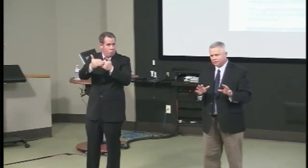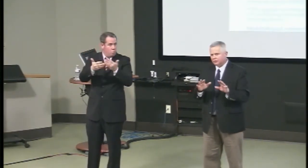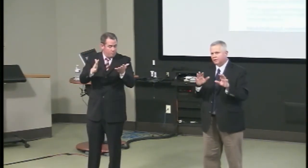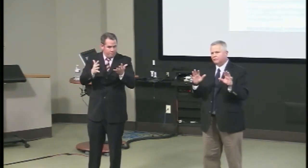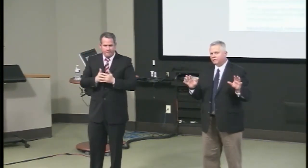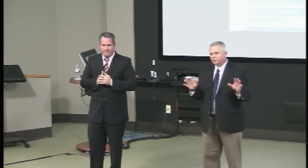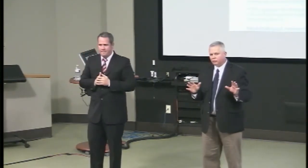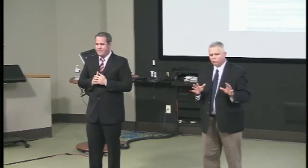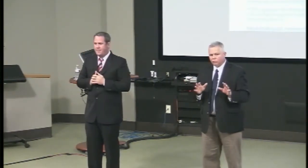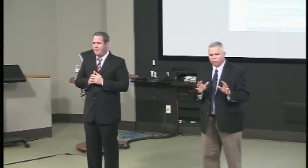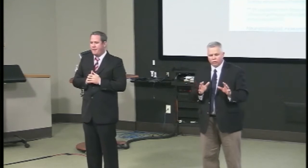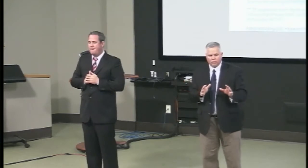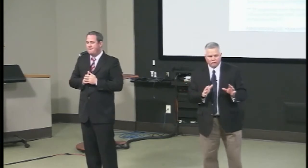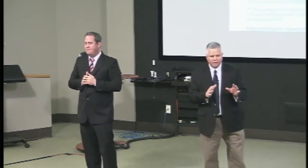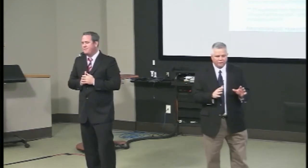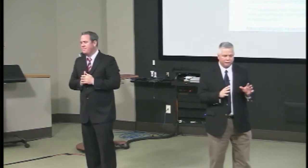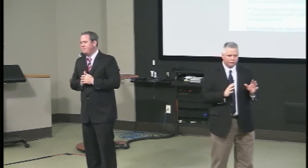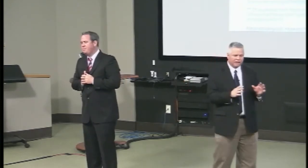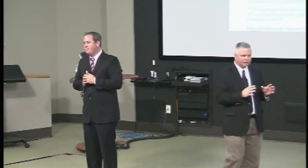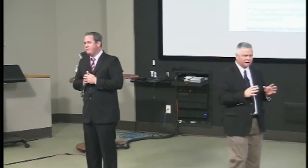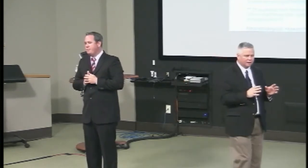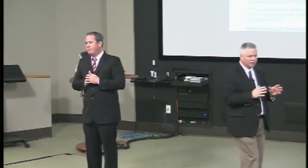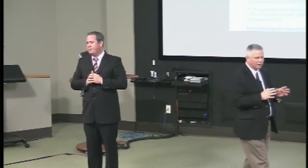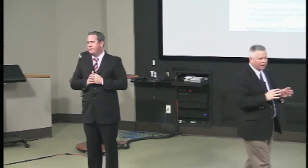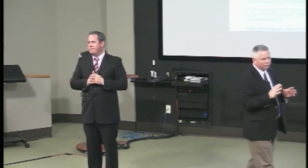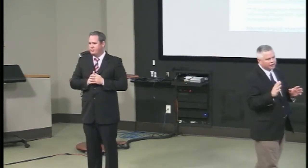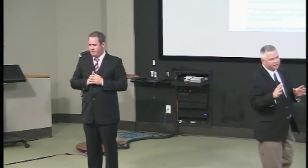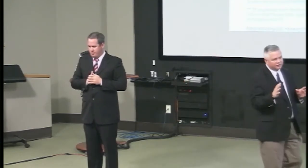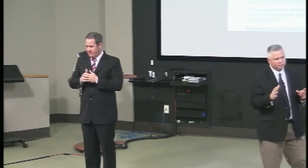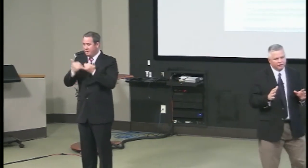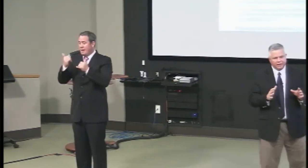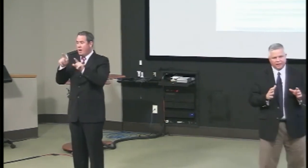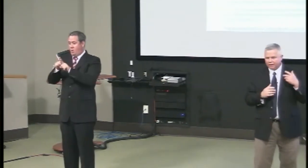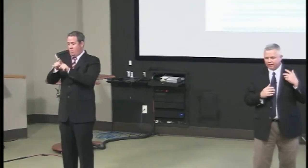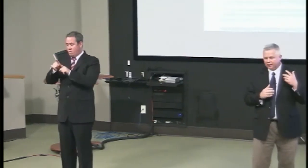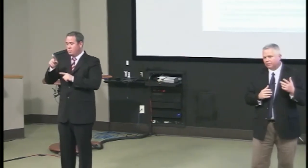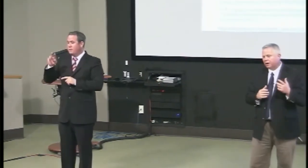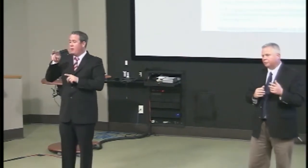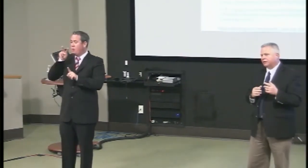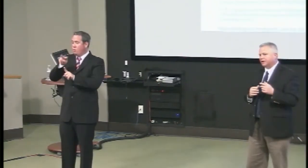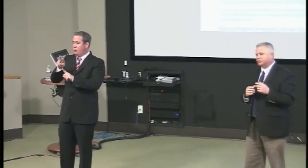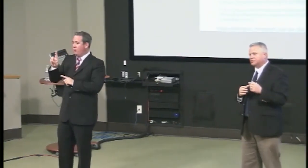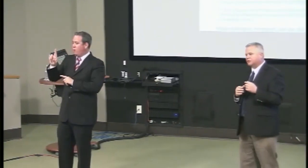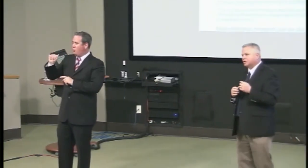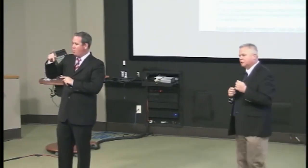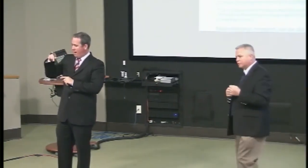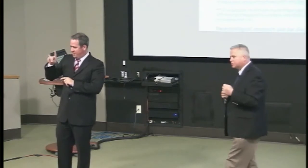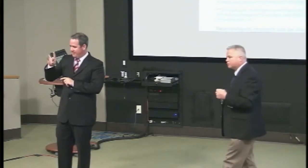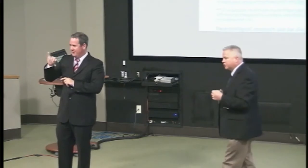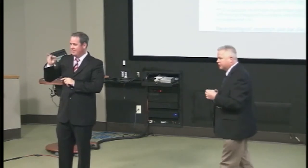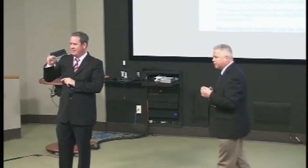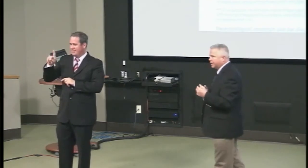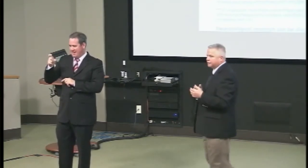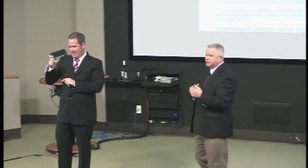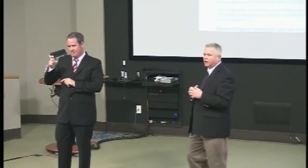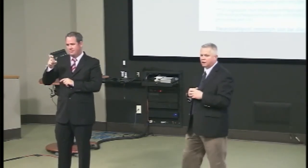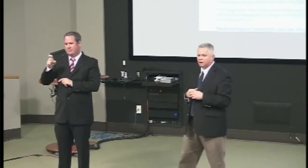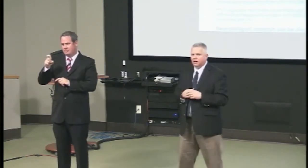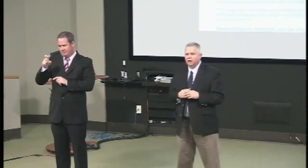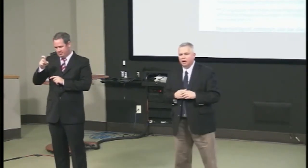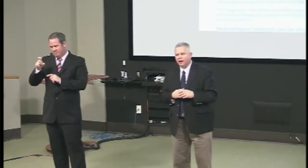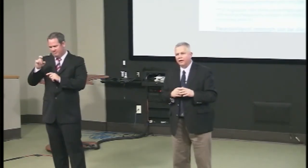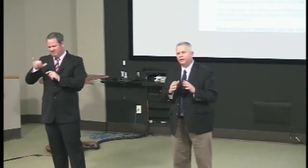this world of reading and reading disability in hearing populations, learning to read their native